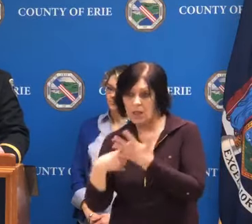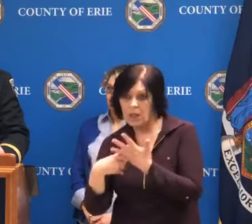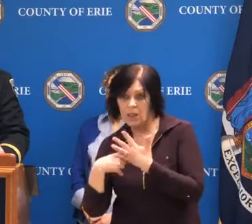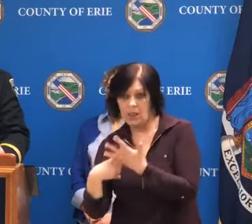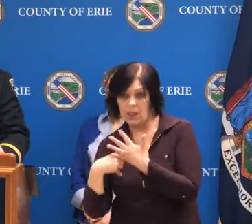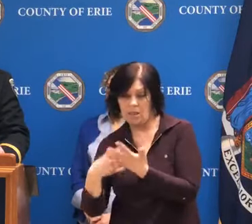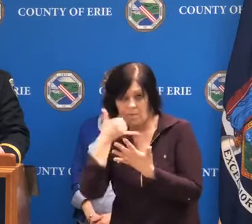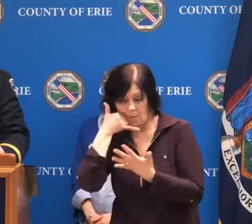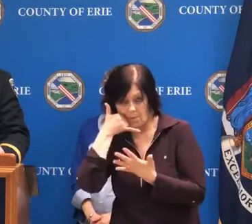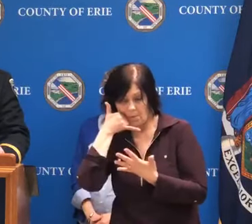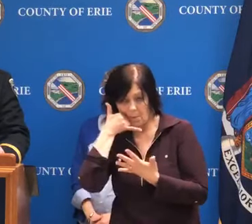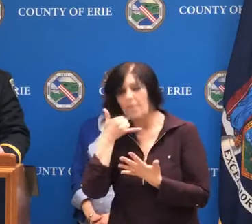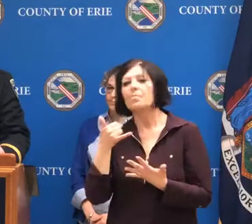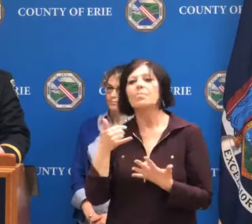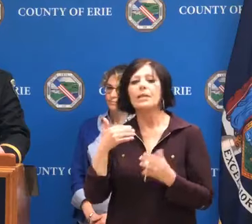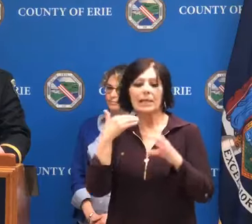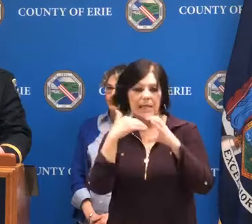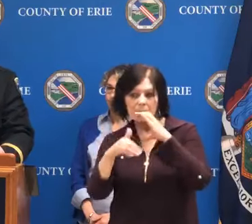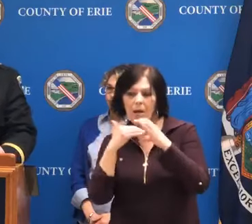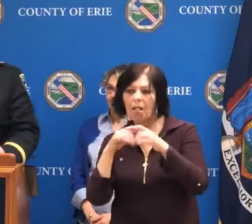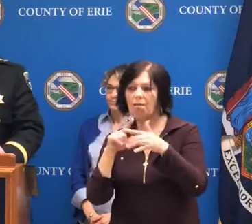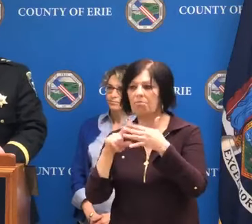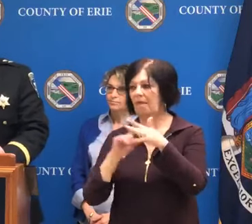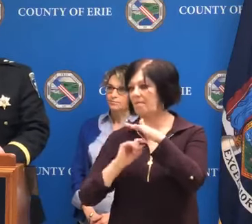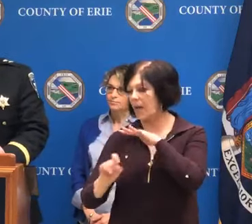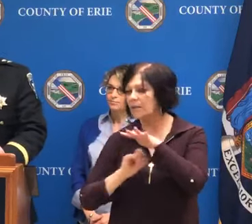email and fax.